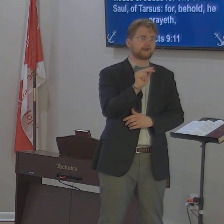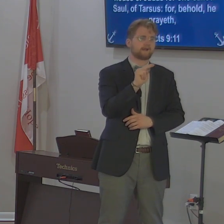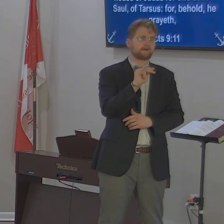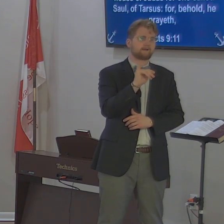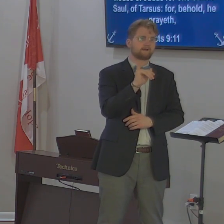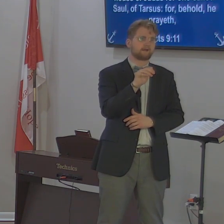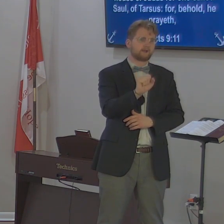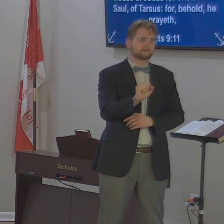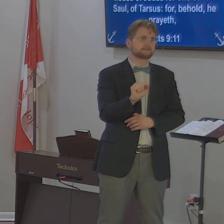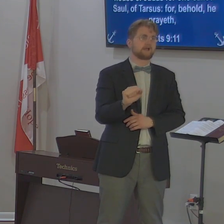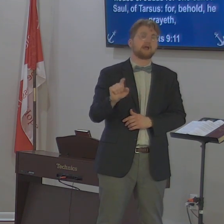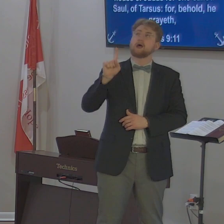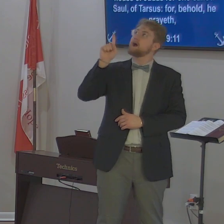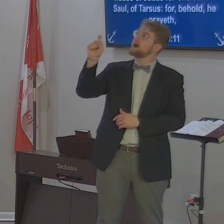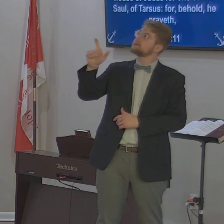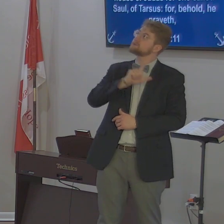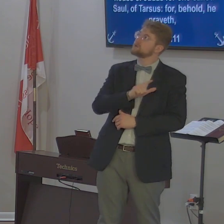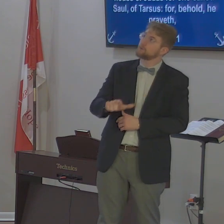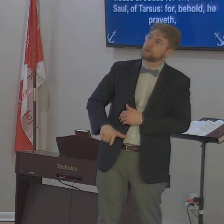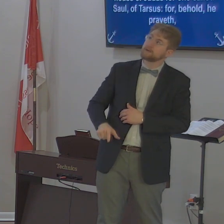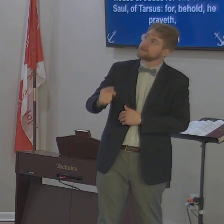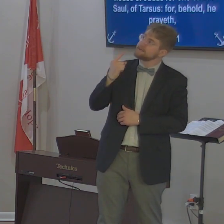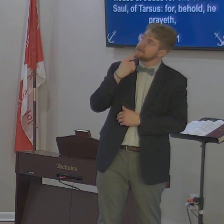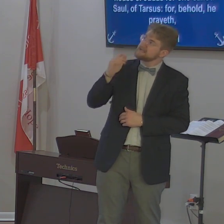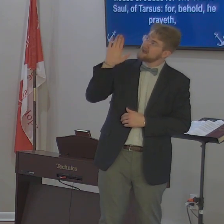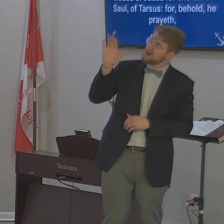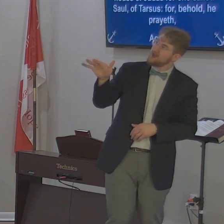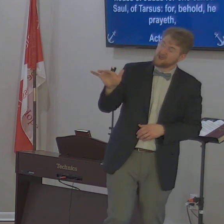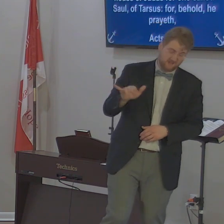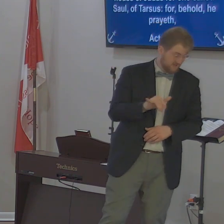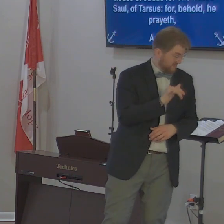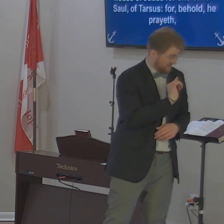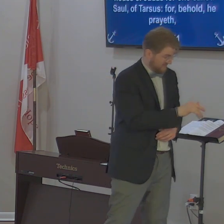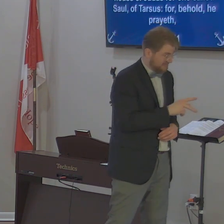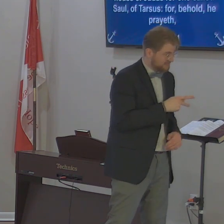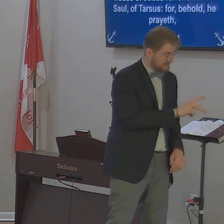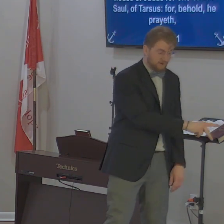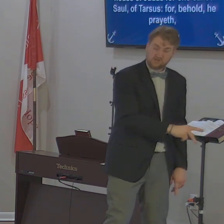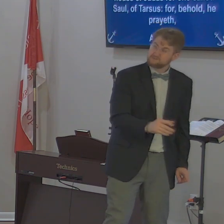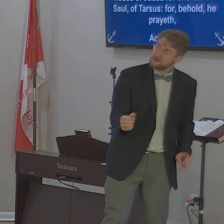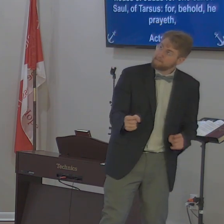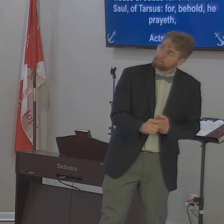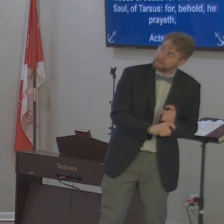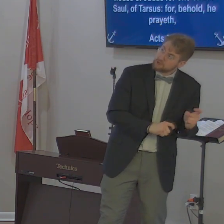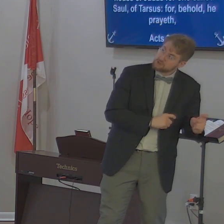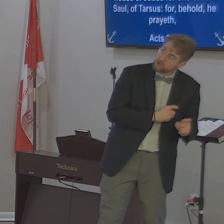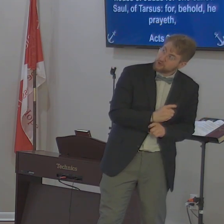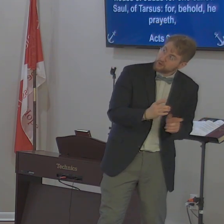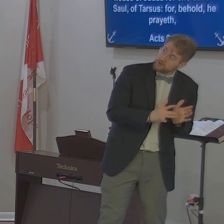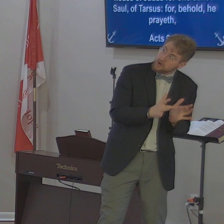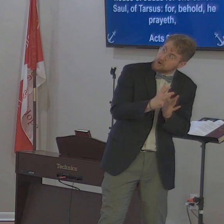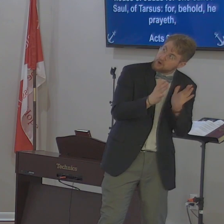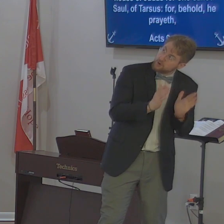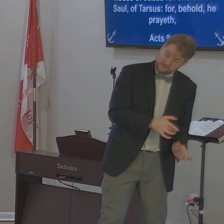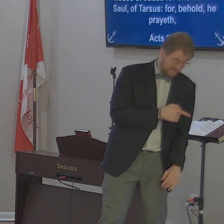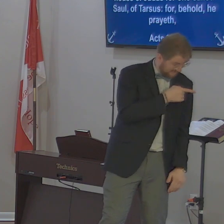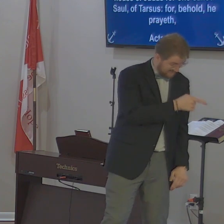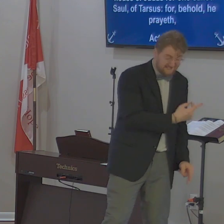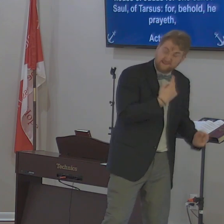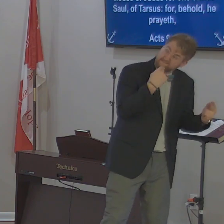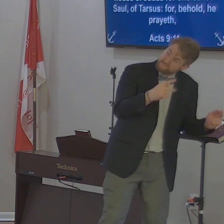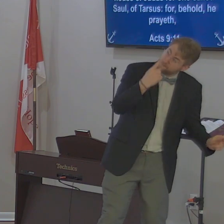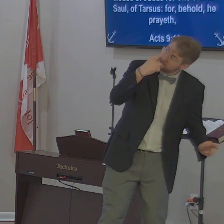says, isn't this the guy that's been persecuting Christians? He's pretty famous for beating